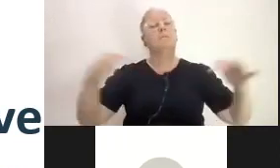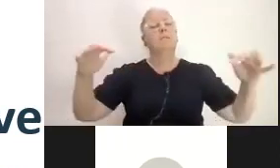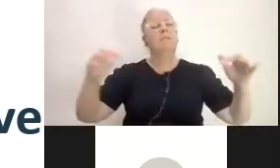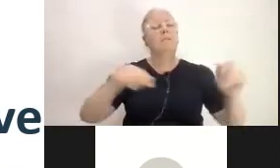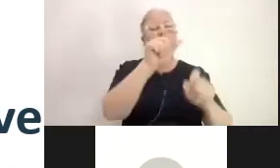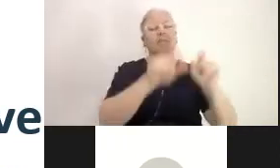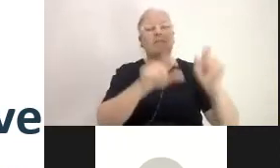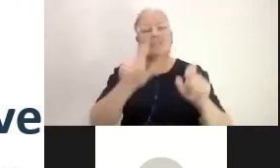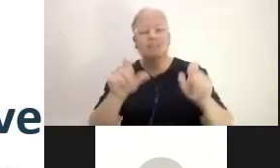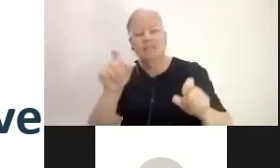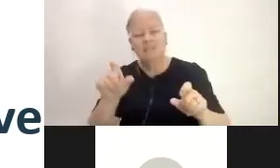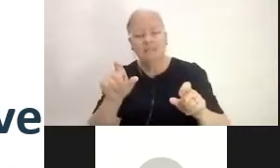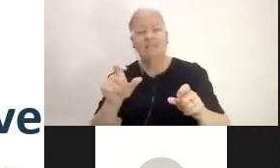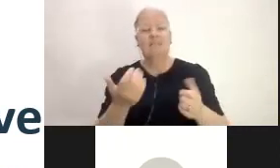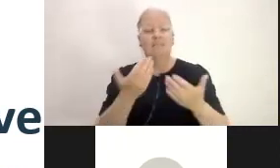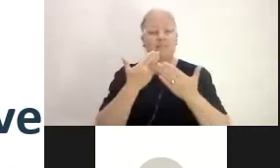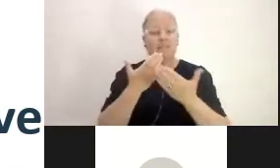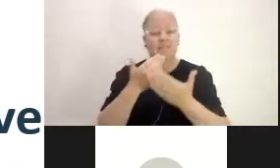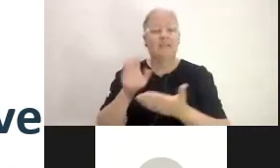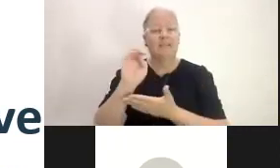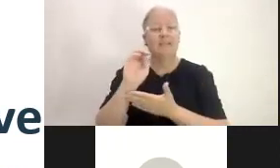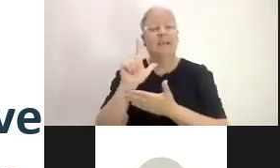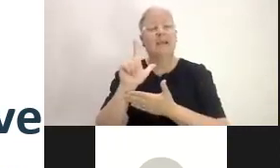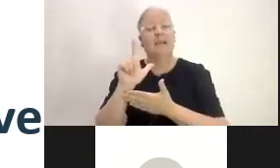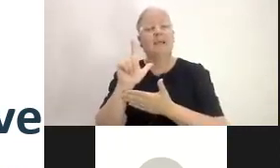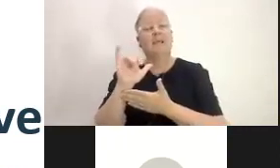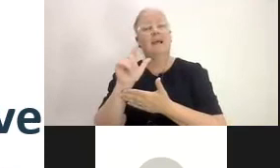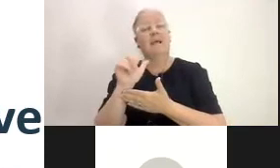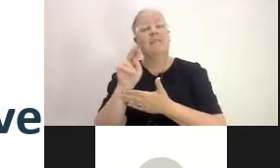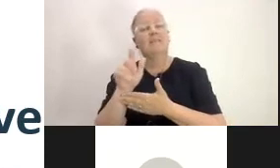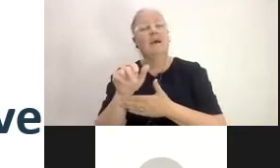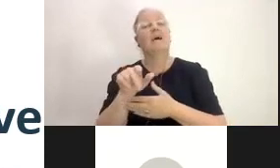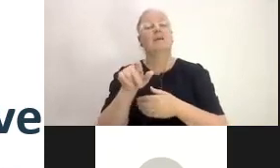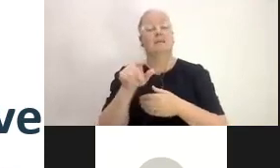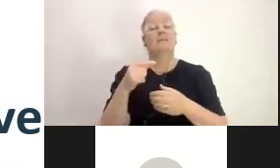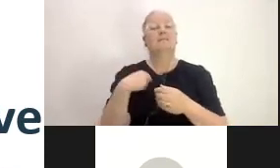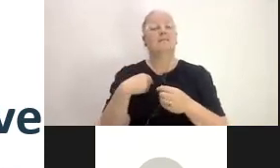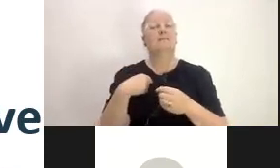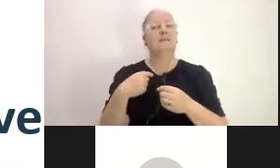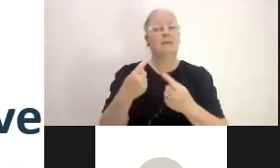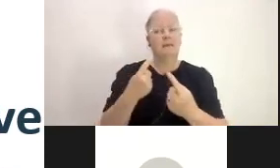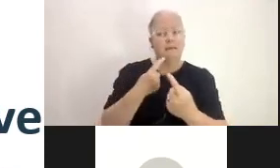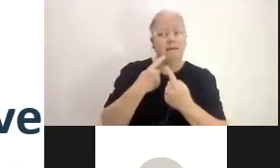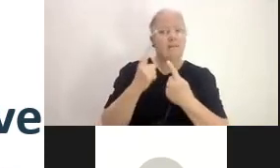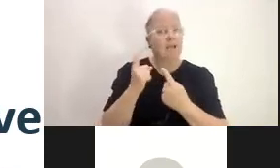of USC 2030. We start working with the different parliamentary networks to develop